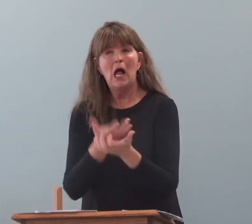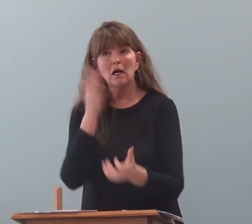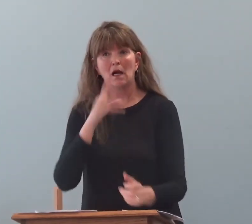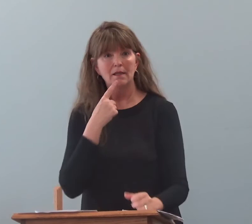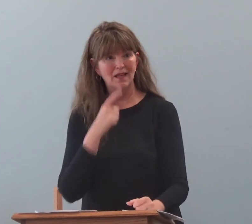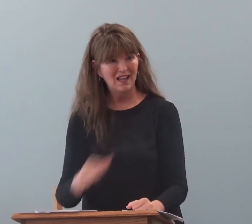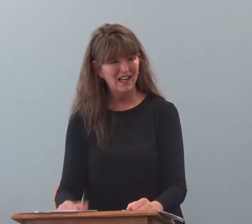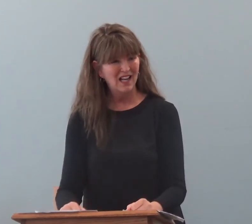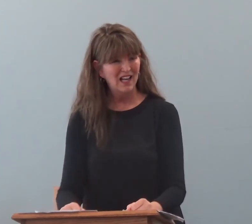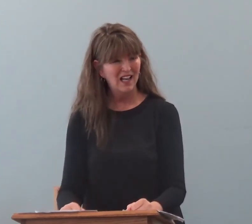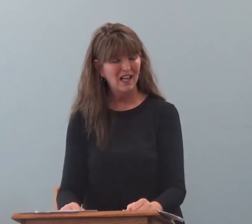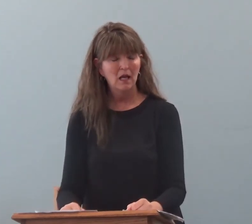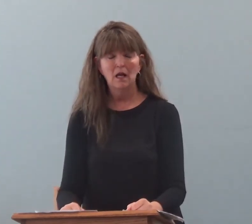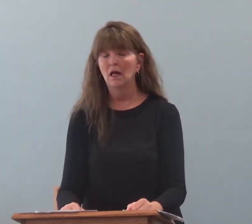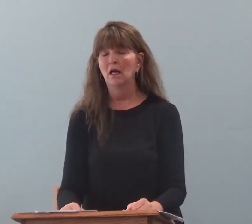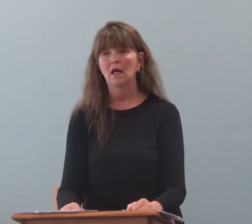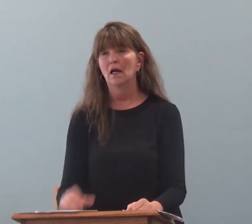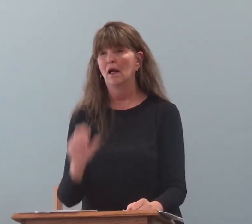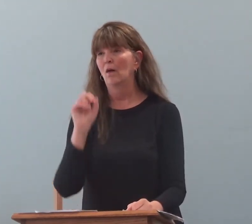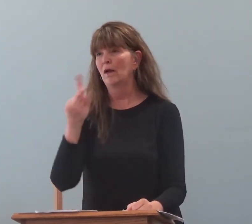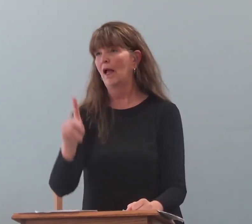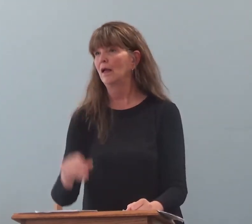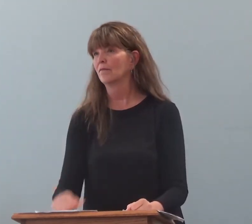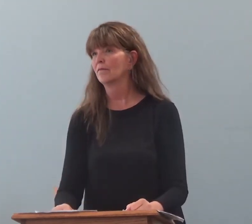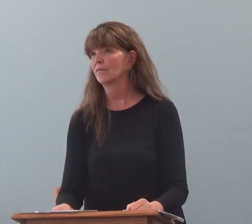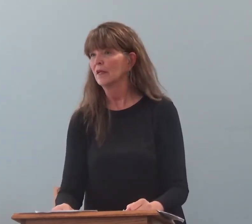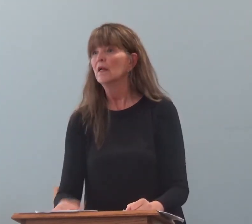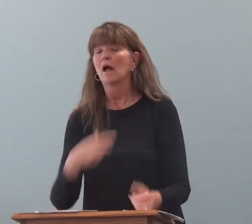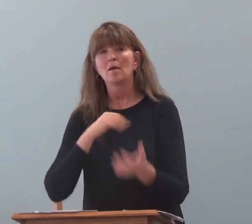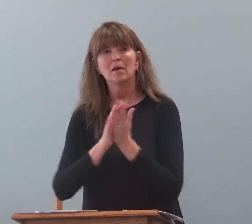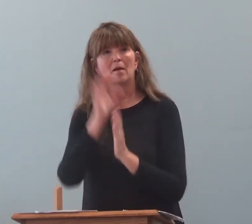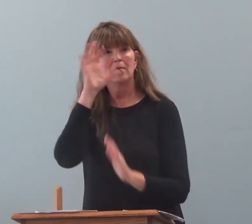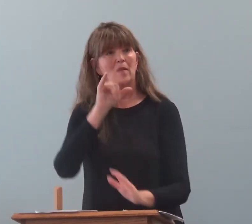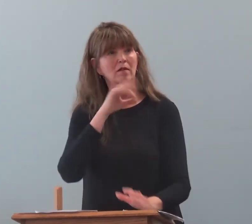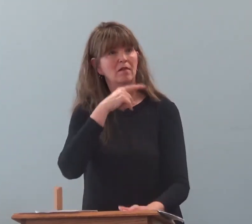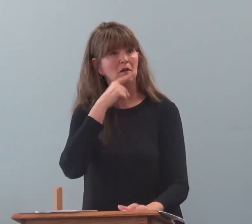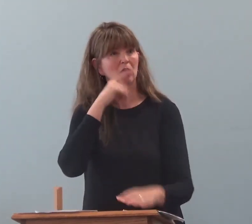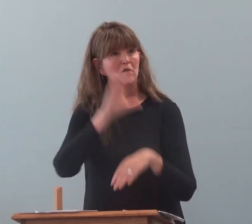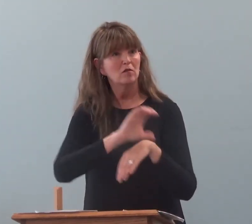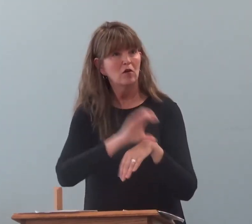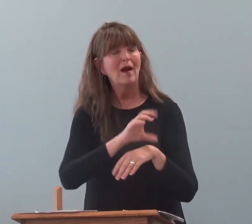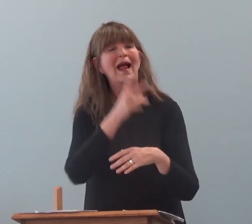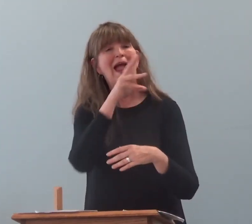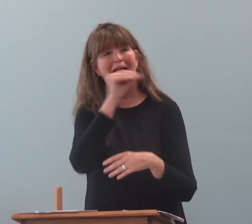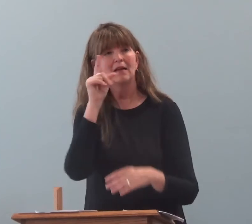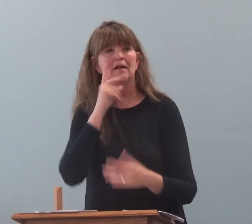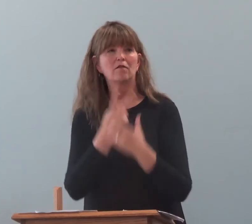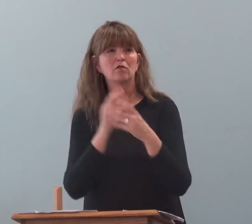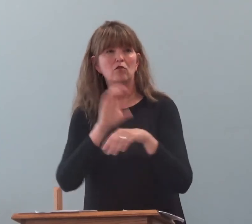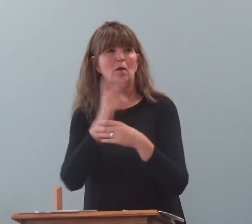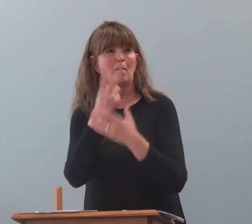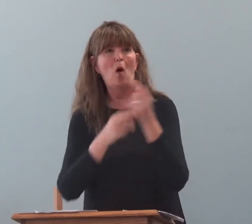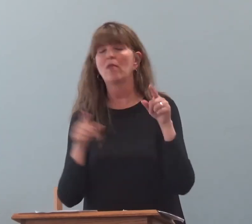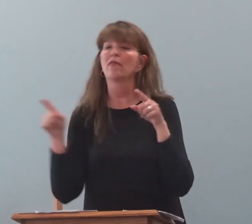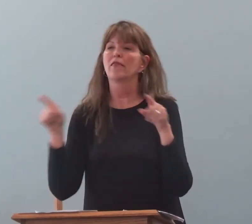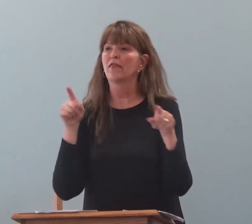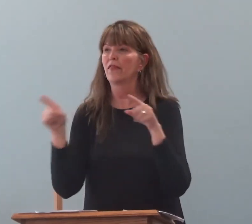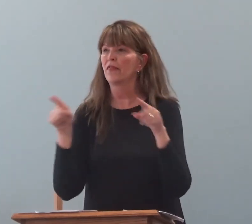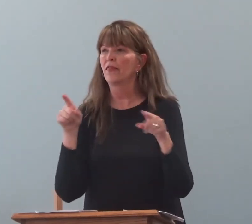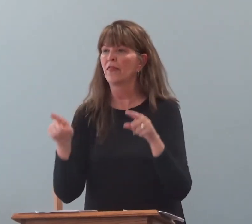I'm talking about. I have beseeched God to let me pastor in a hearing church. So God did. There was a deaf church